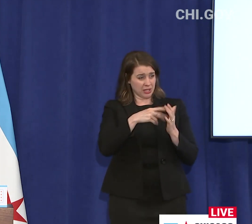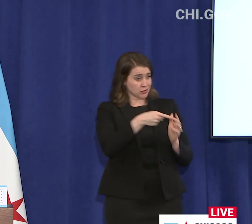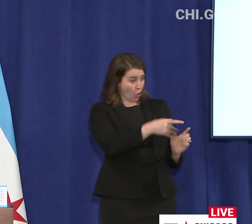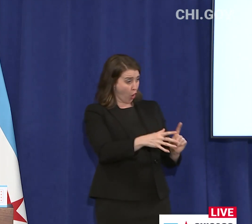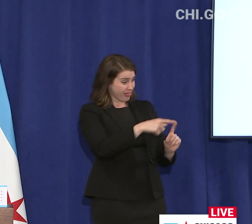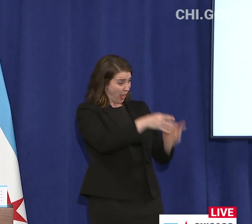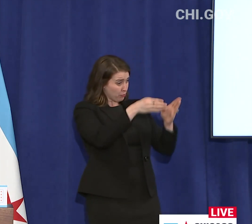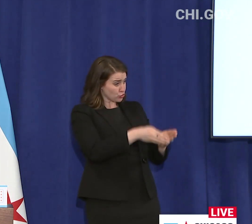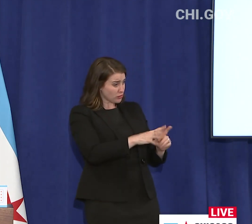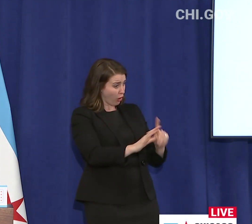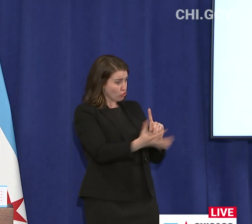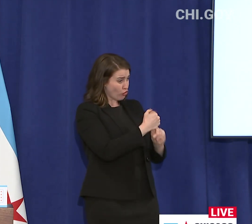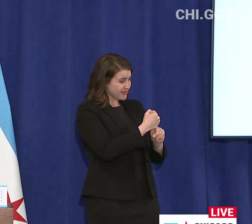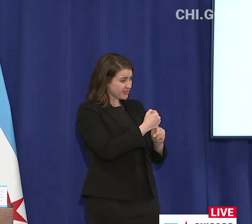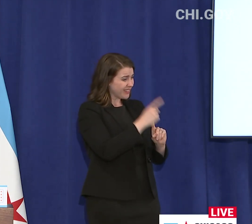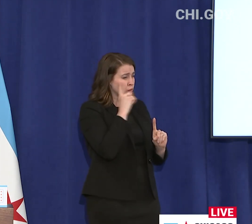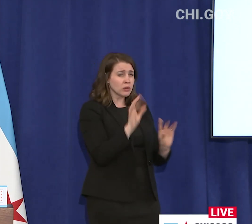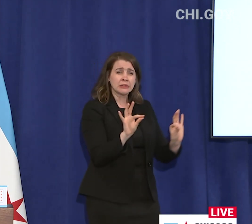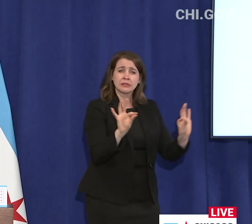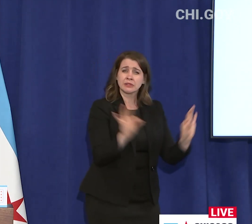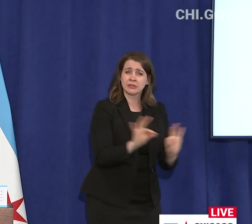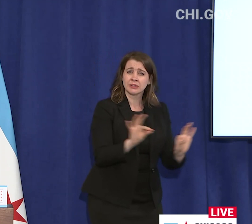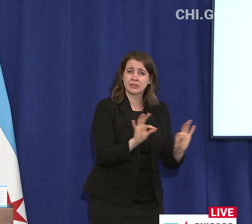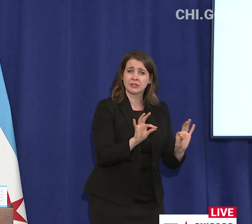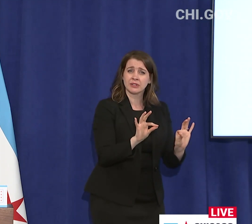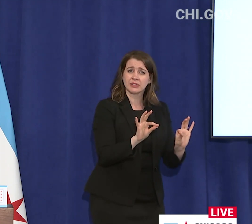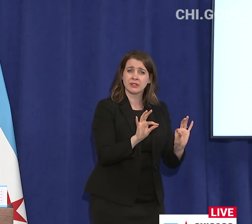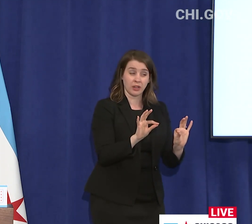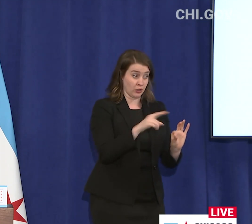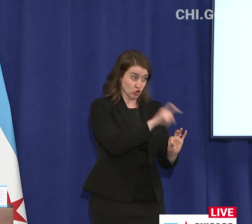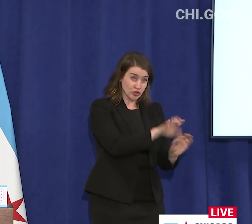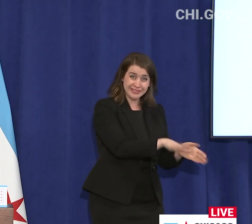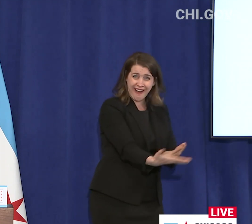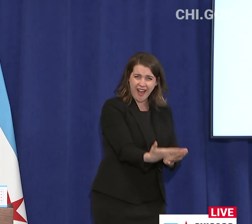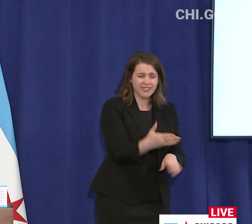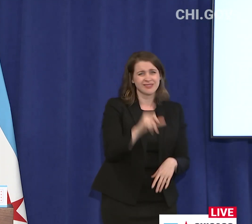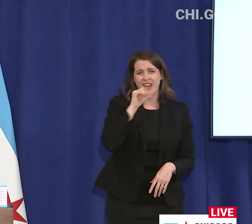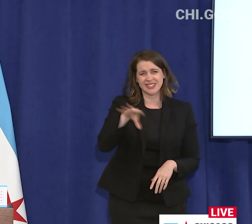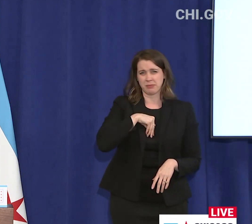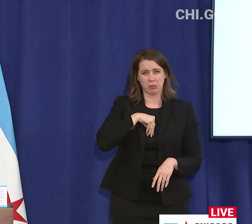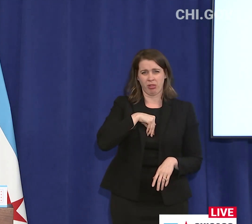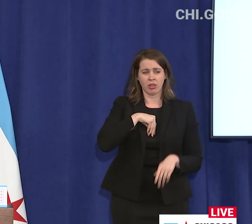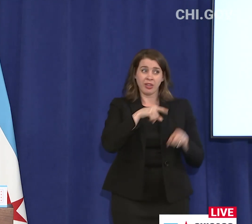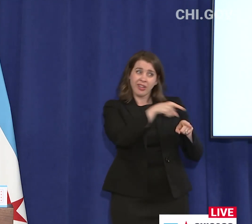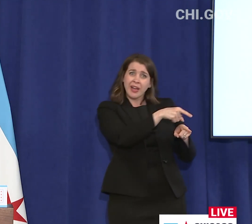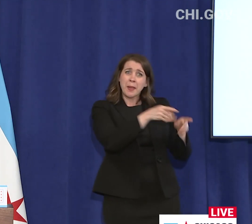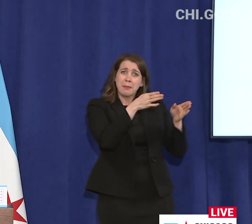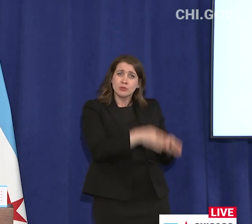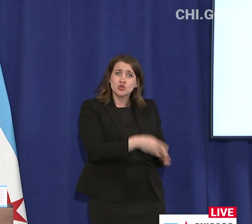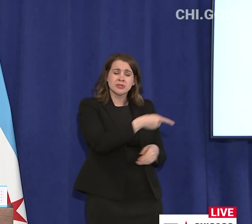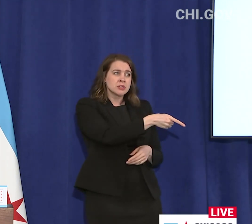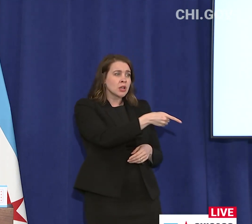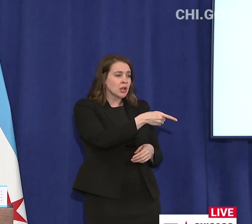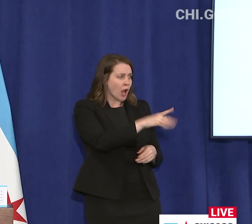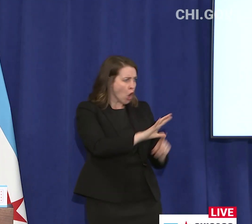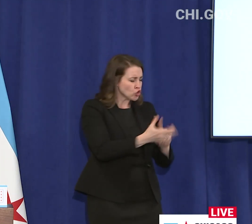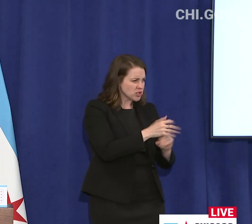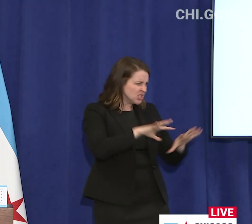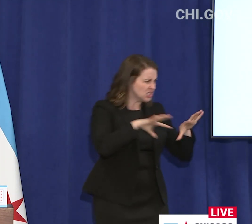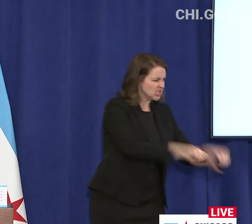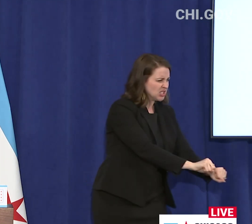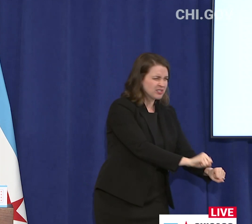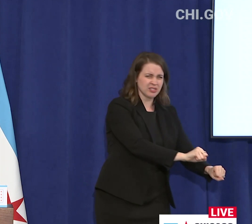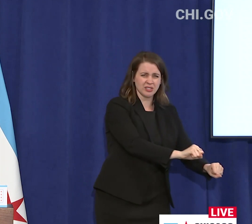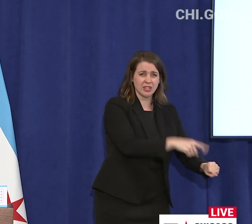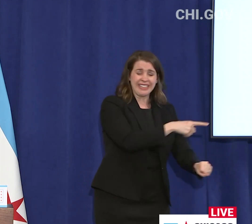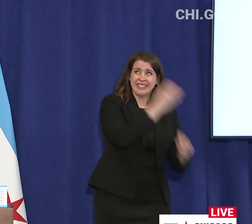And the man was not resisting for a long time over the course of that video. He was saying that his air was constricted and that he